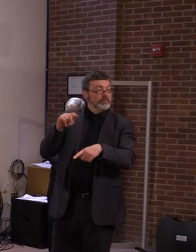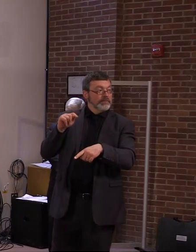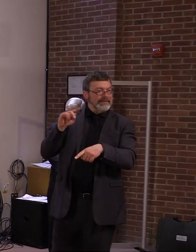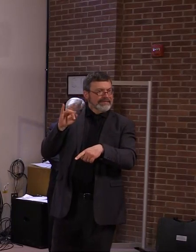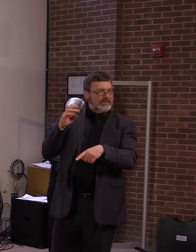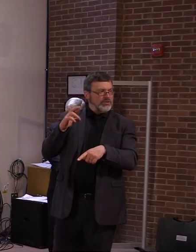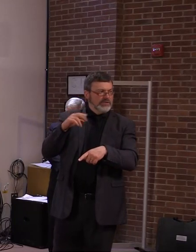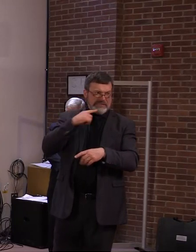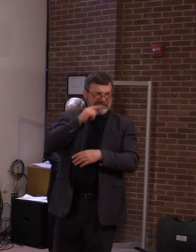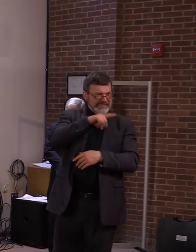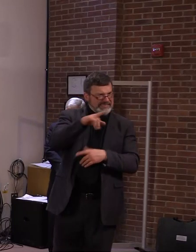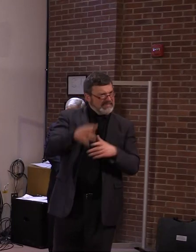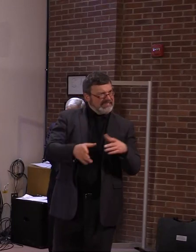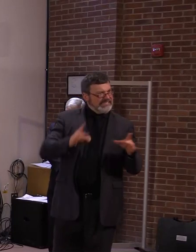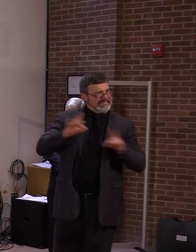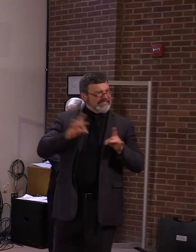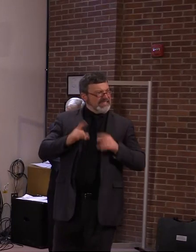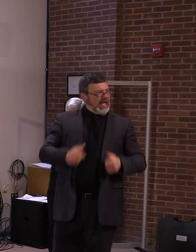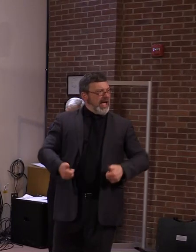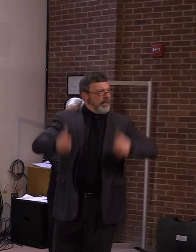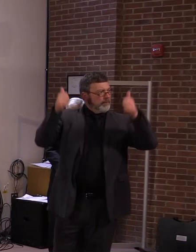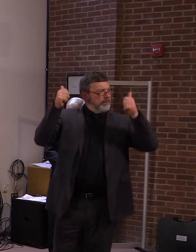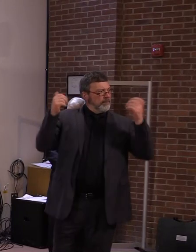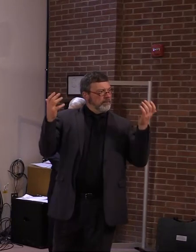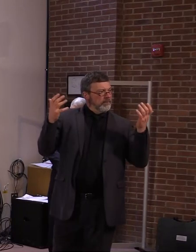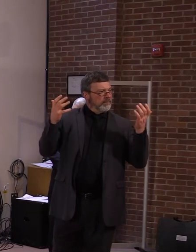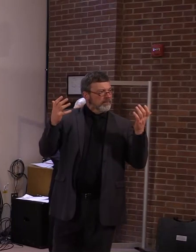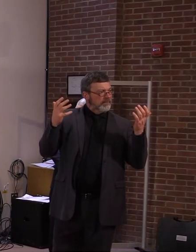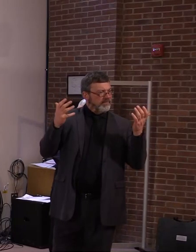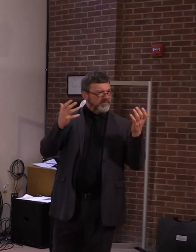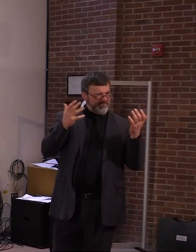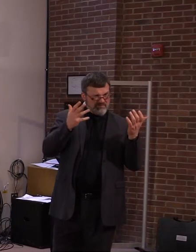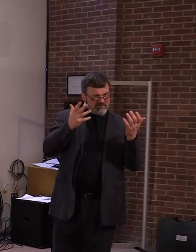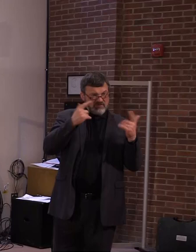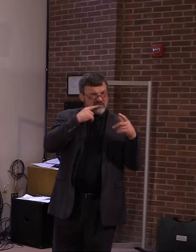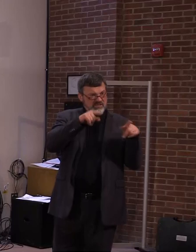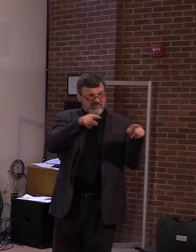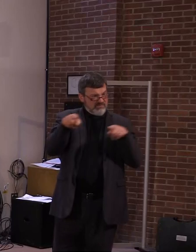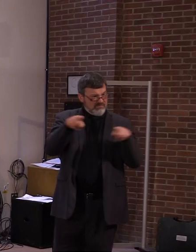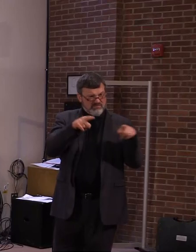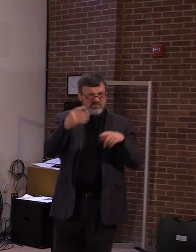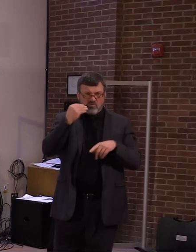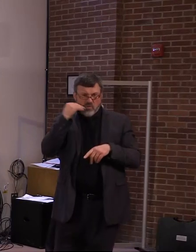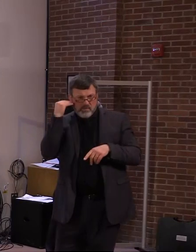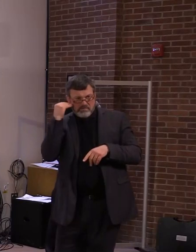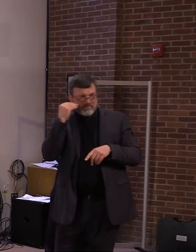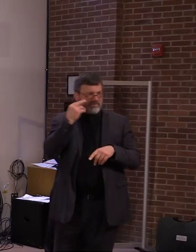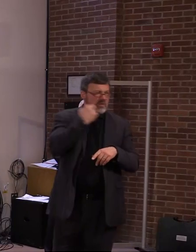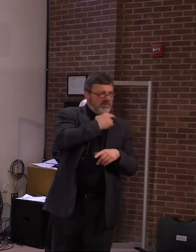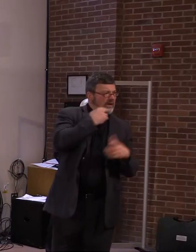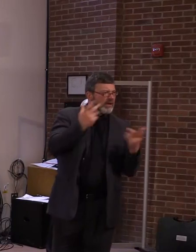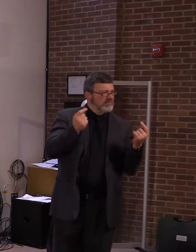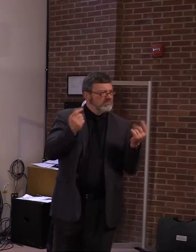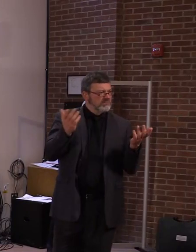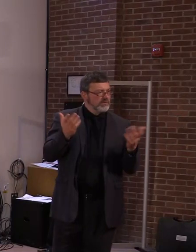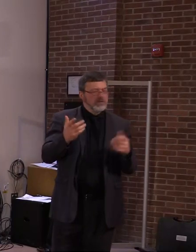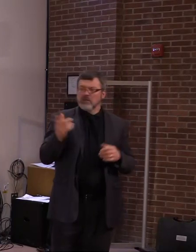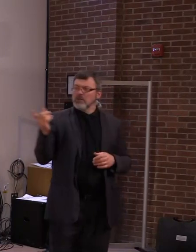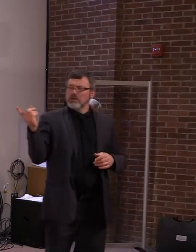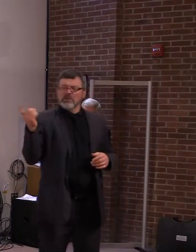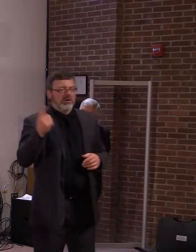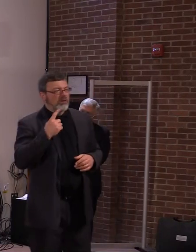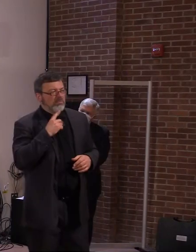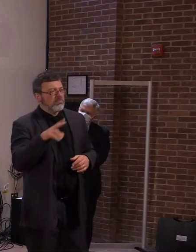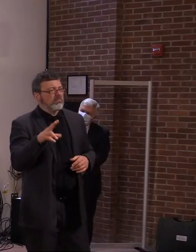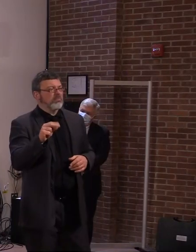like at-home dining that seems to be more of a risk? No, I would tell them in general. They